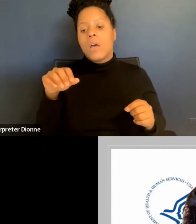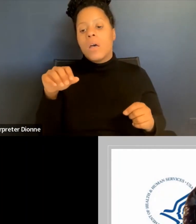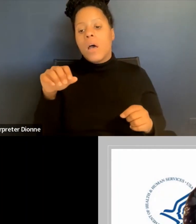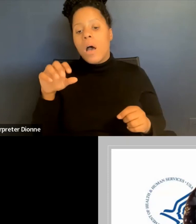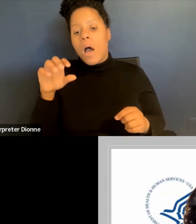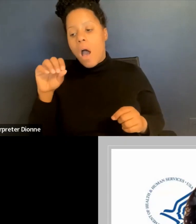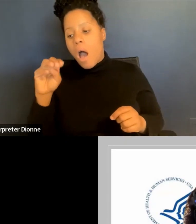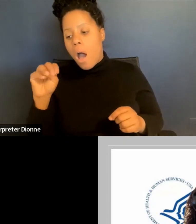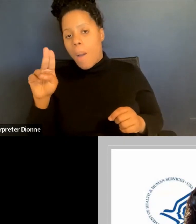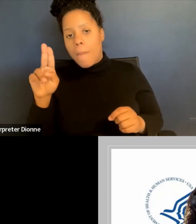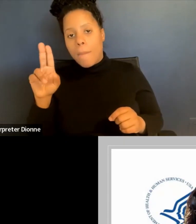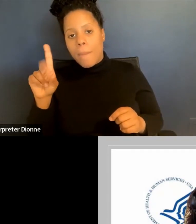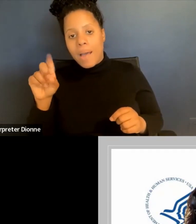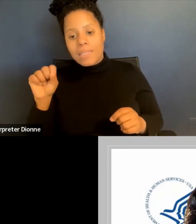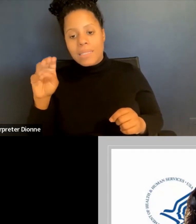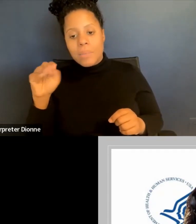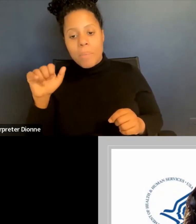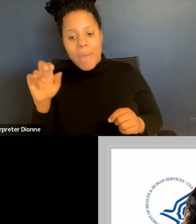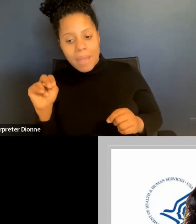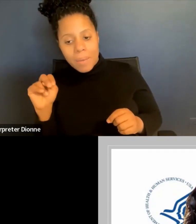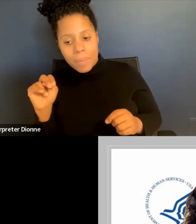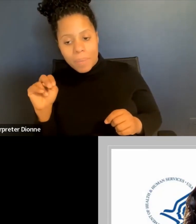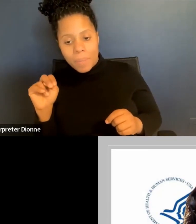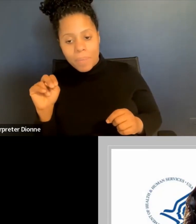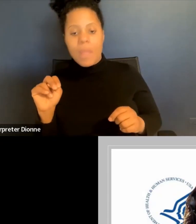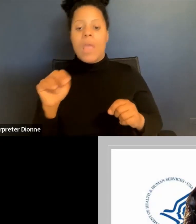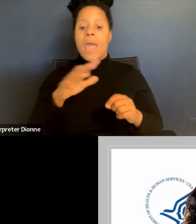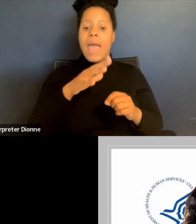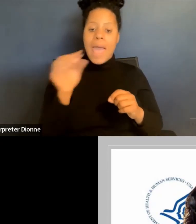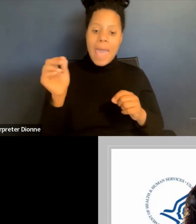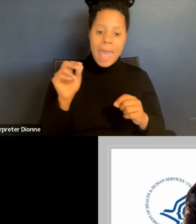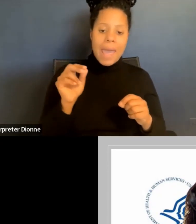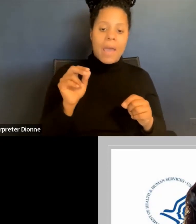local community health center and